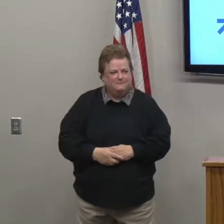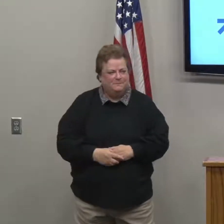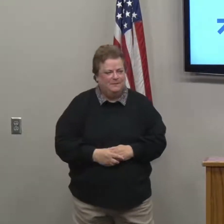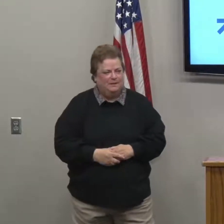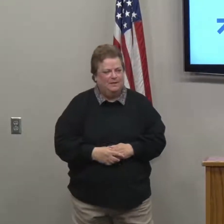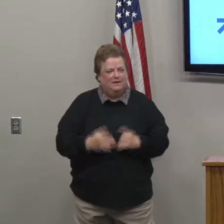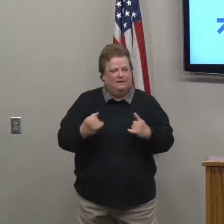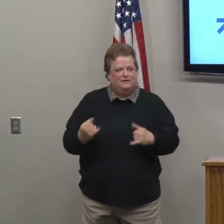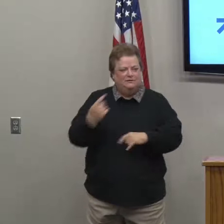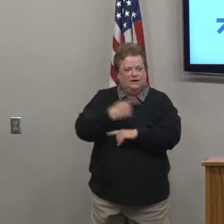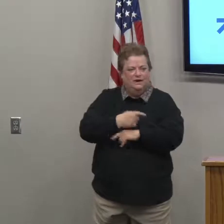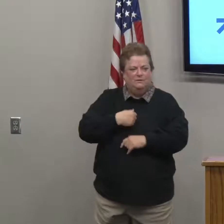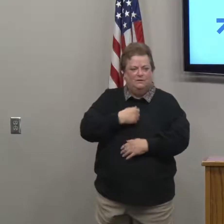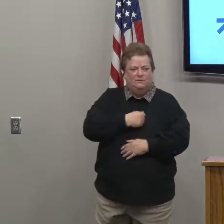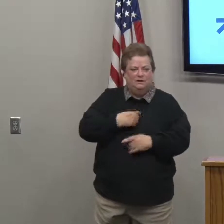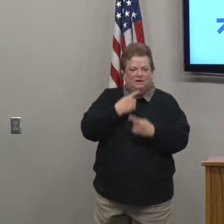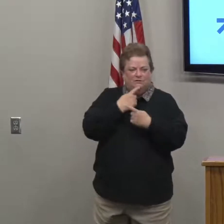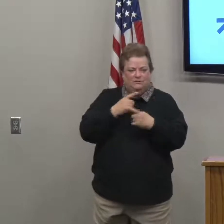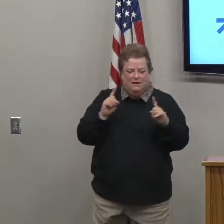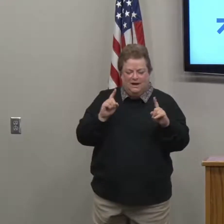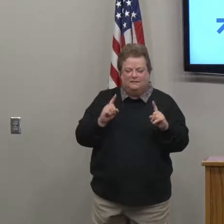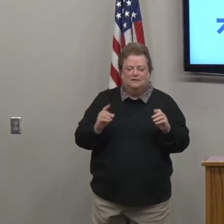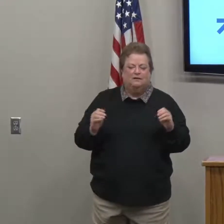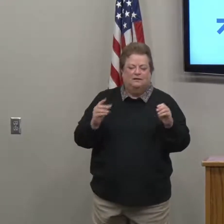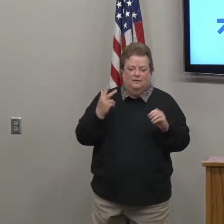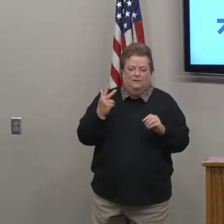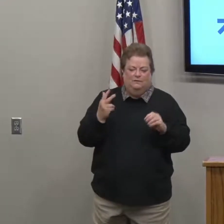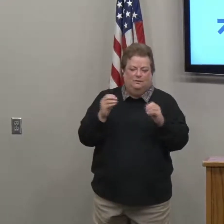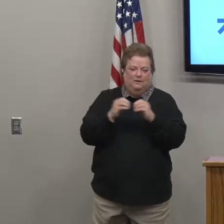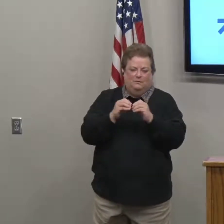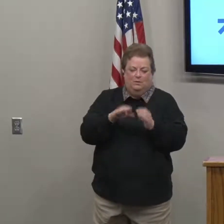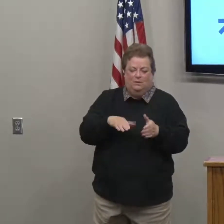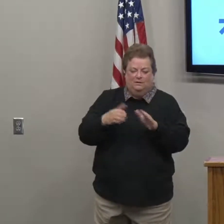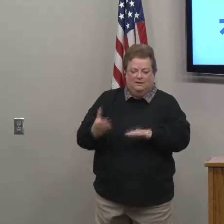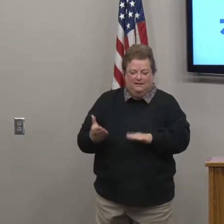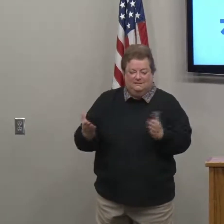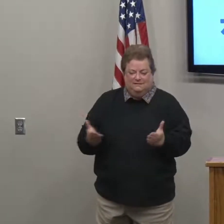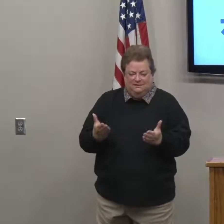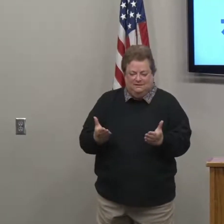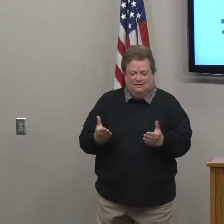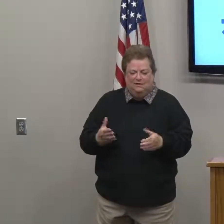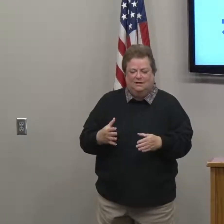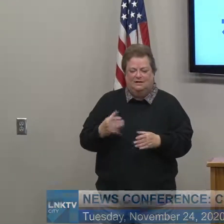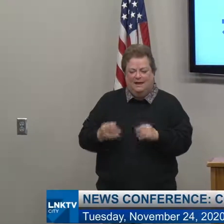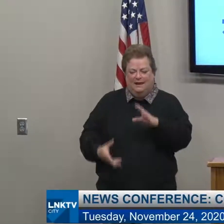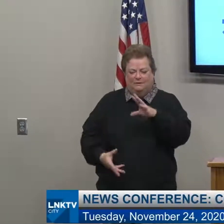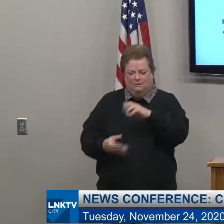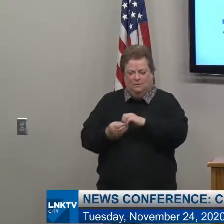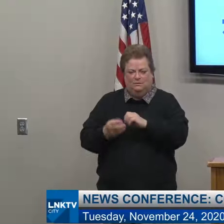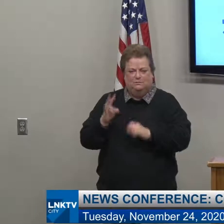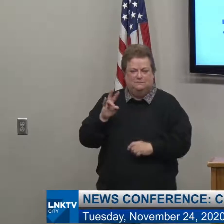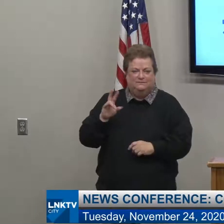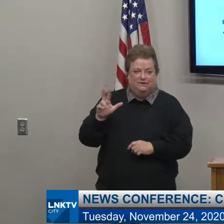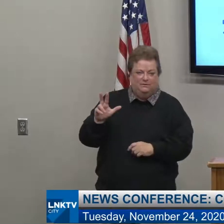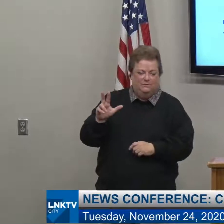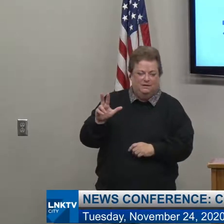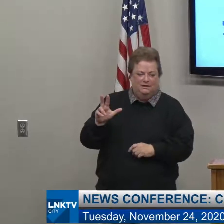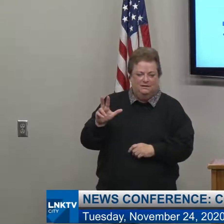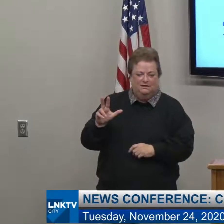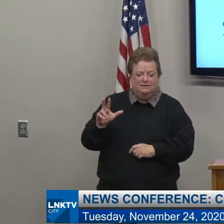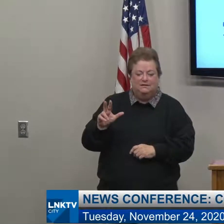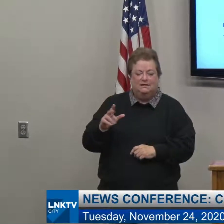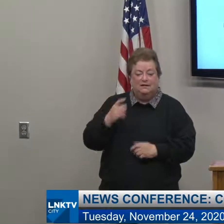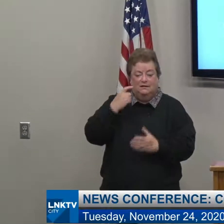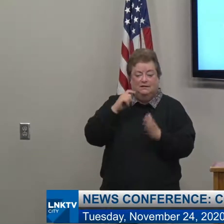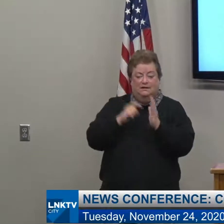Today, we regret to announce 3 additional community member deaths, bringing our total to 73. It's worth noting